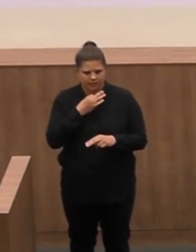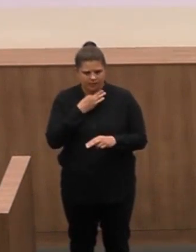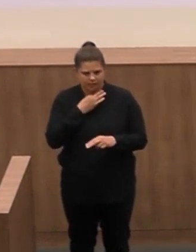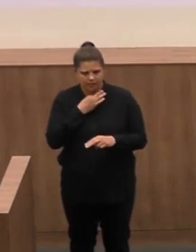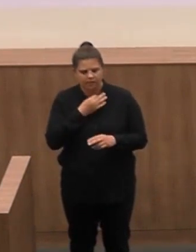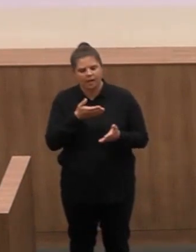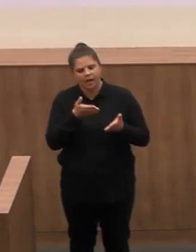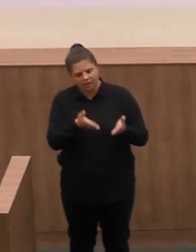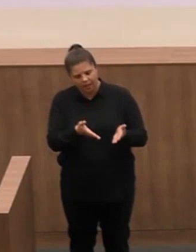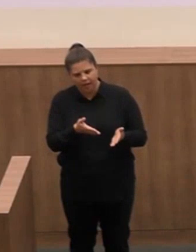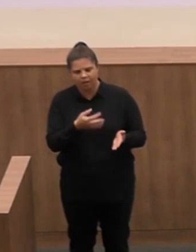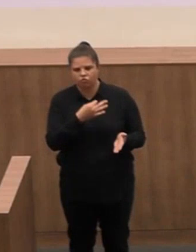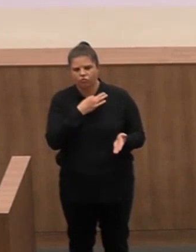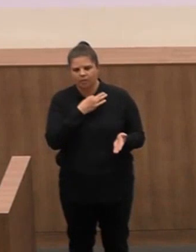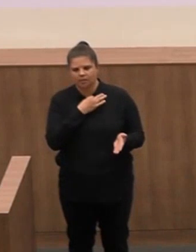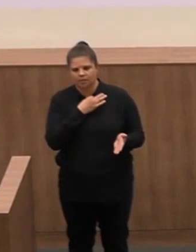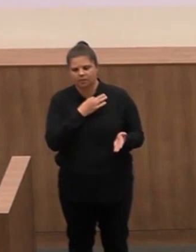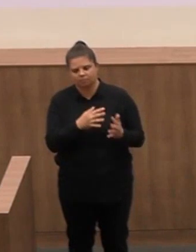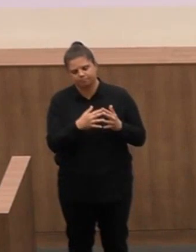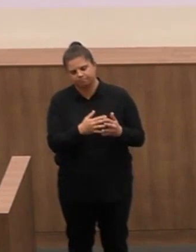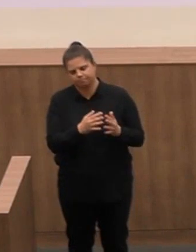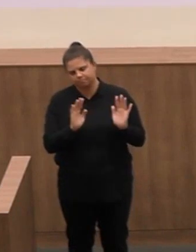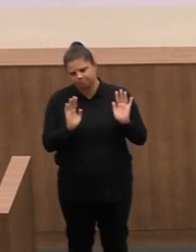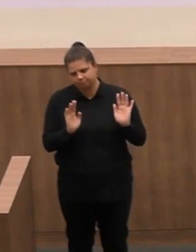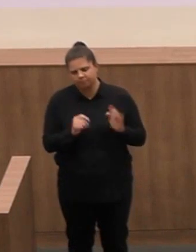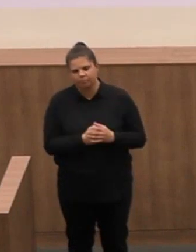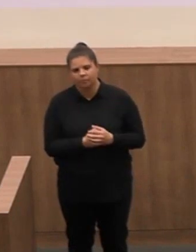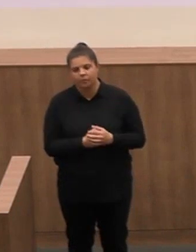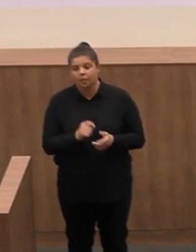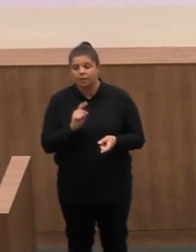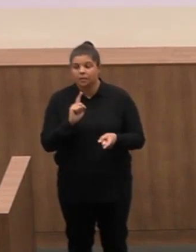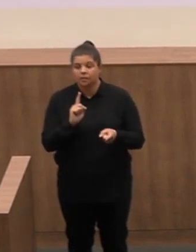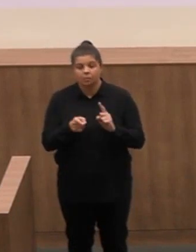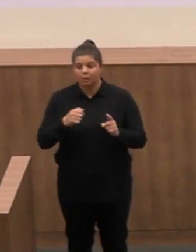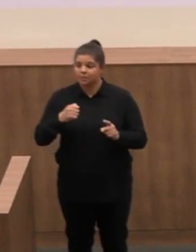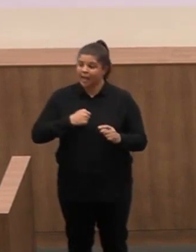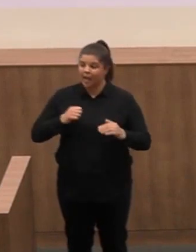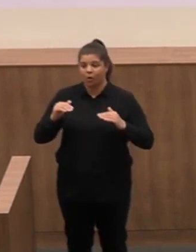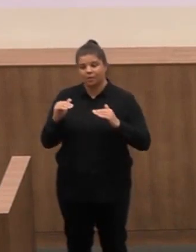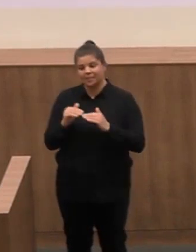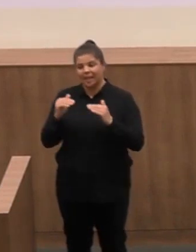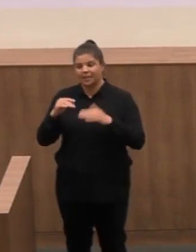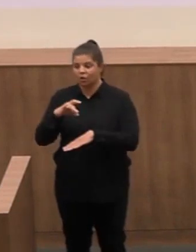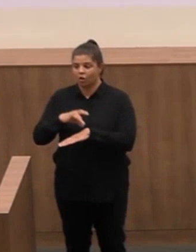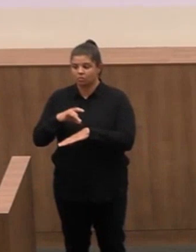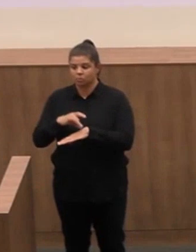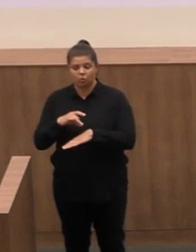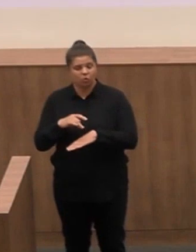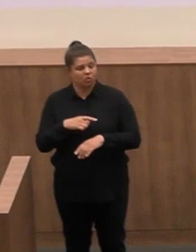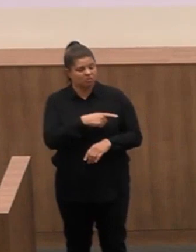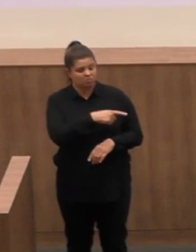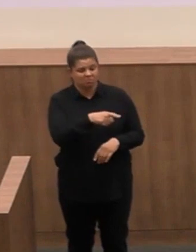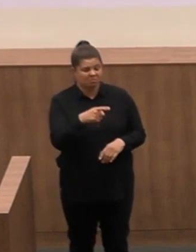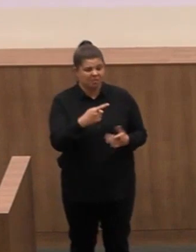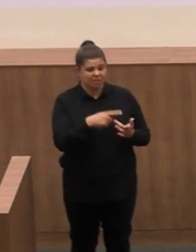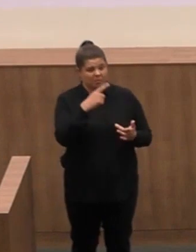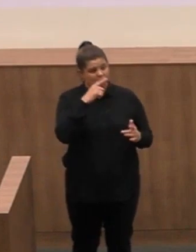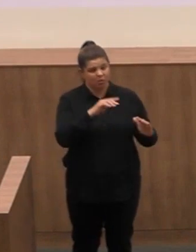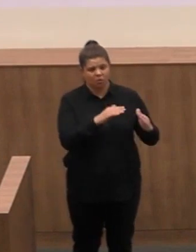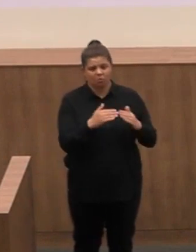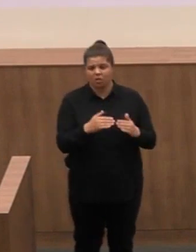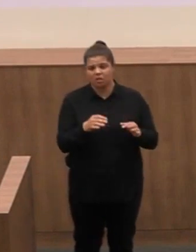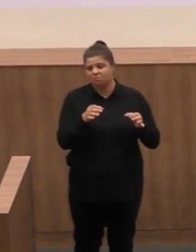that the standards for people living in the community can be different than the standards we apply for people in the hospital. We have so many people in our